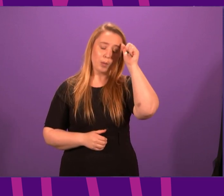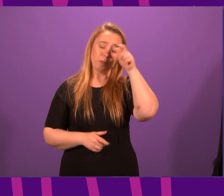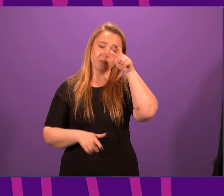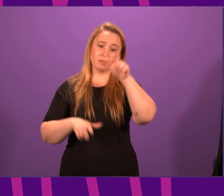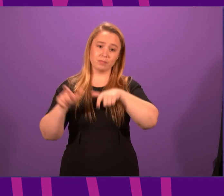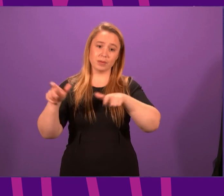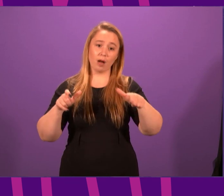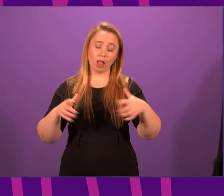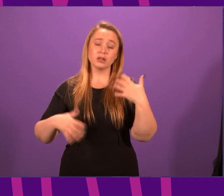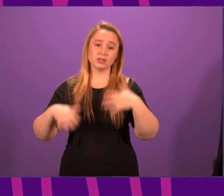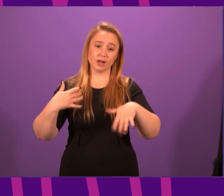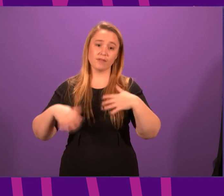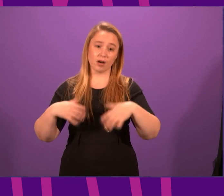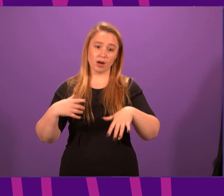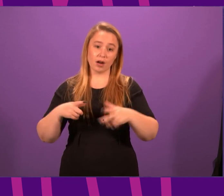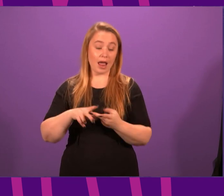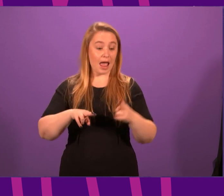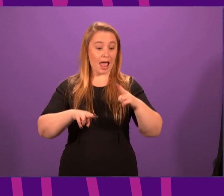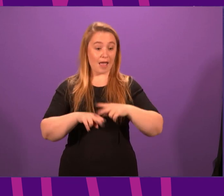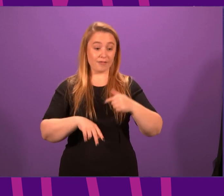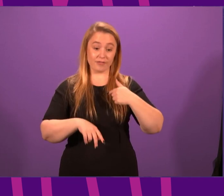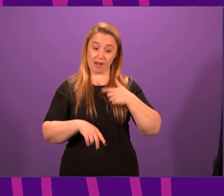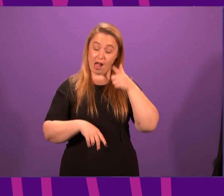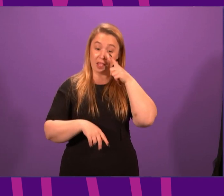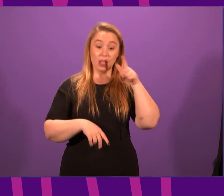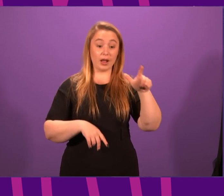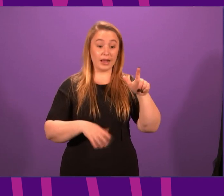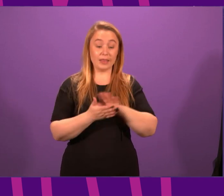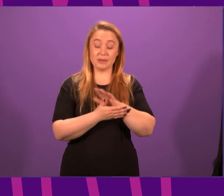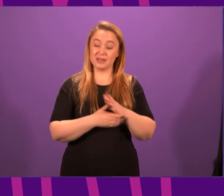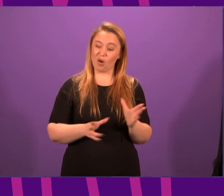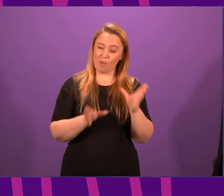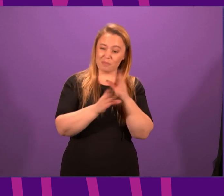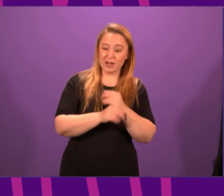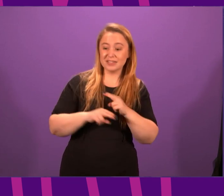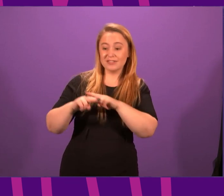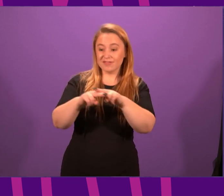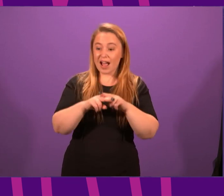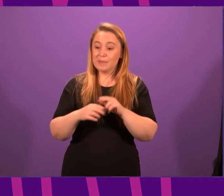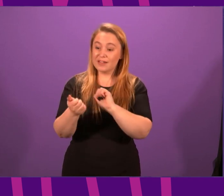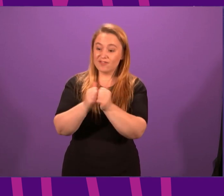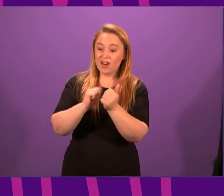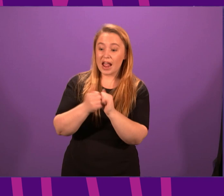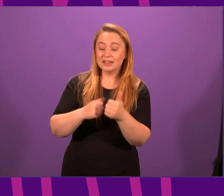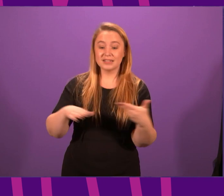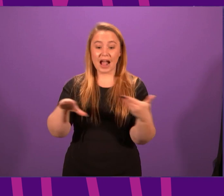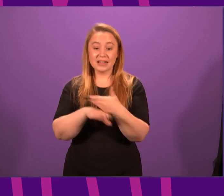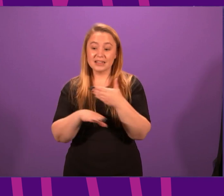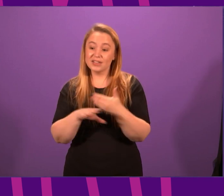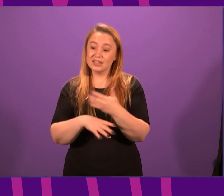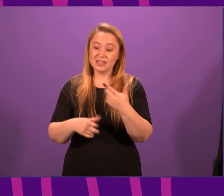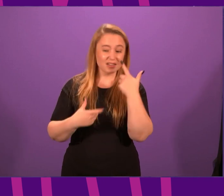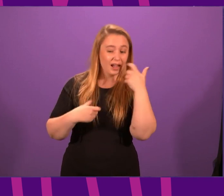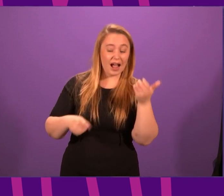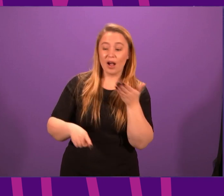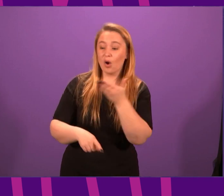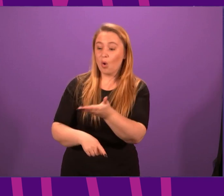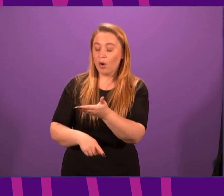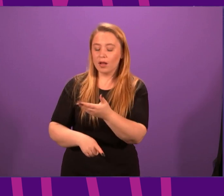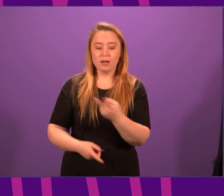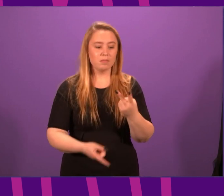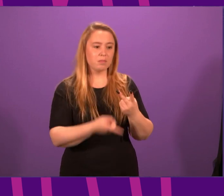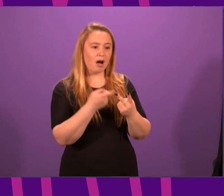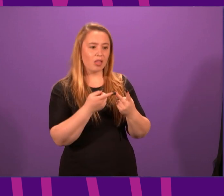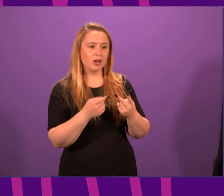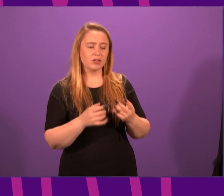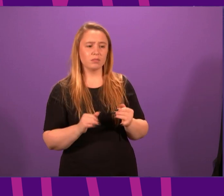are the lucky ones, we're simply missing family and friends we can't see and the activities we used to take part in. Others are carrying